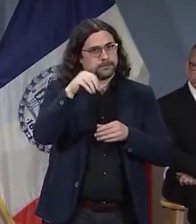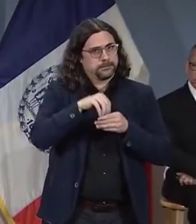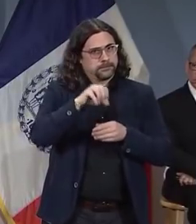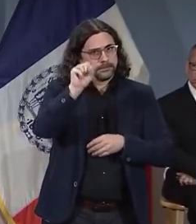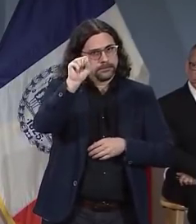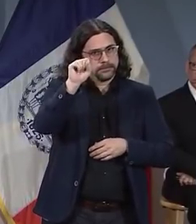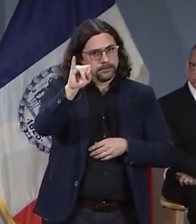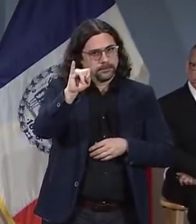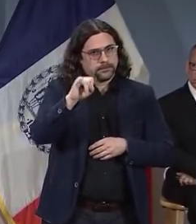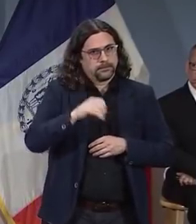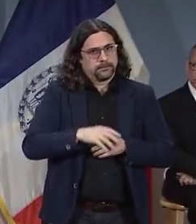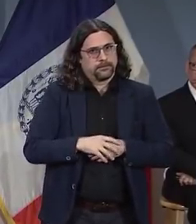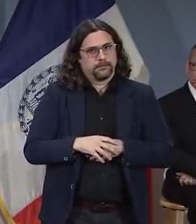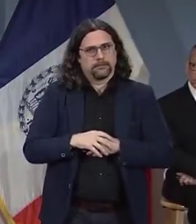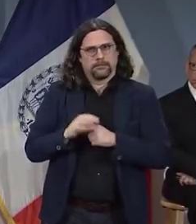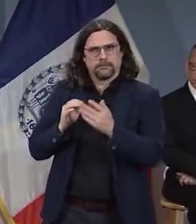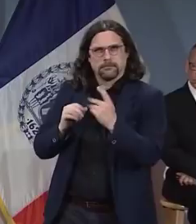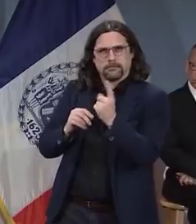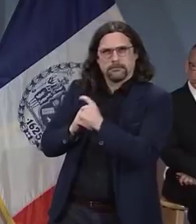Yes, indeed.